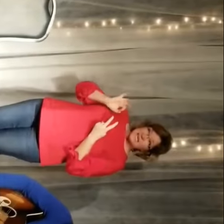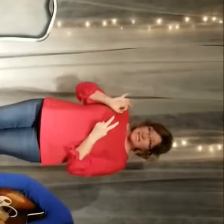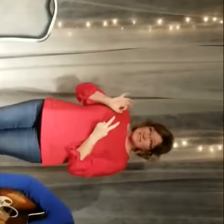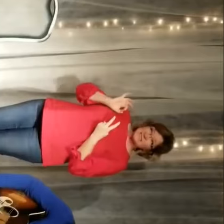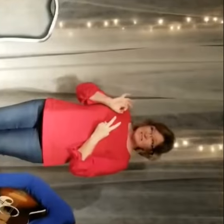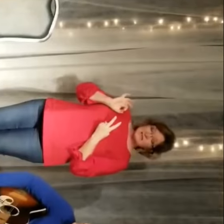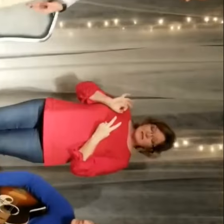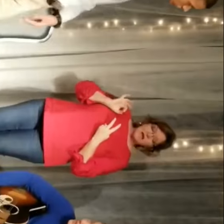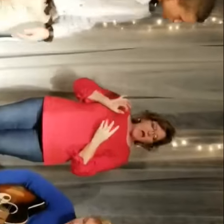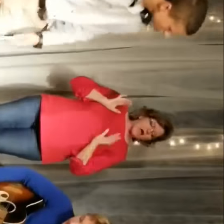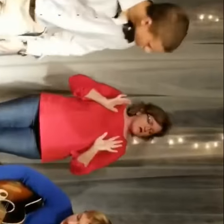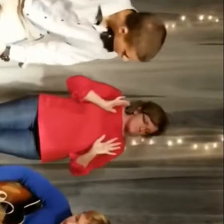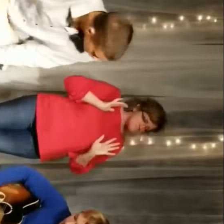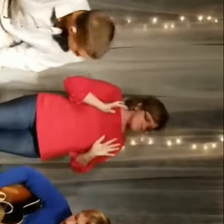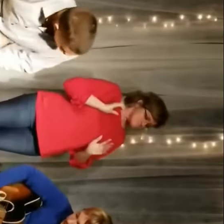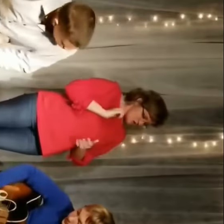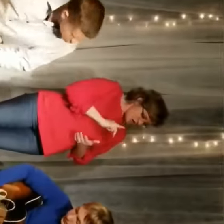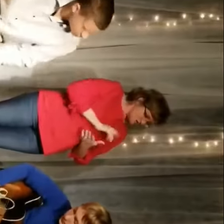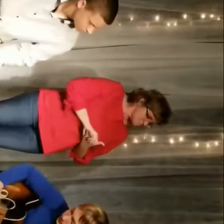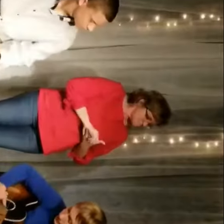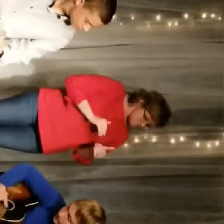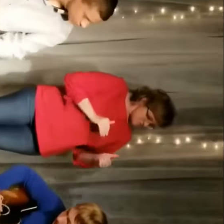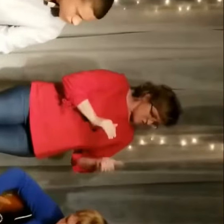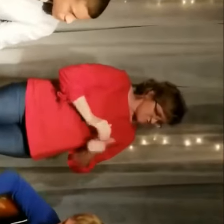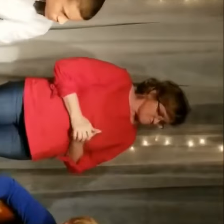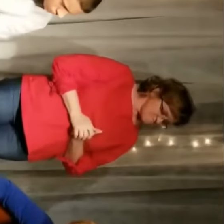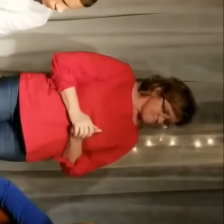think? Sure. Go for it.